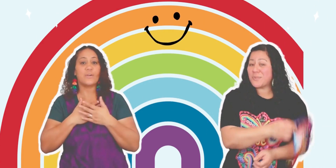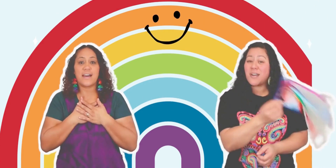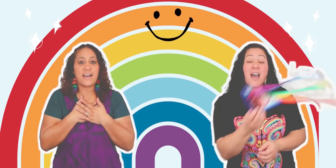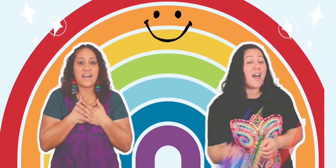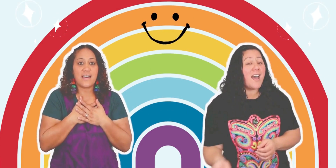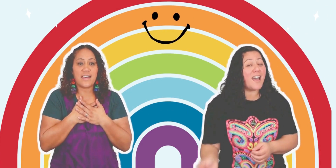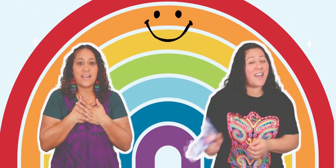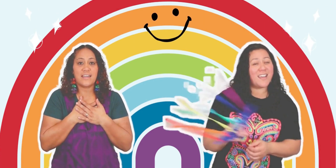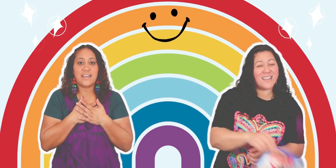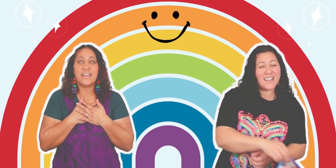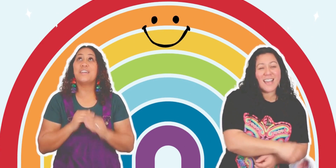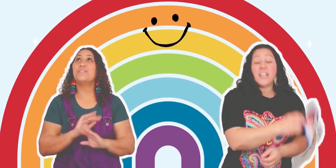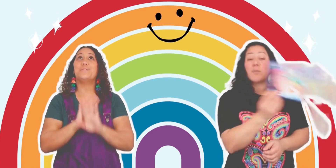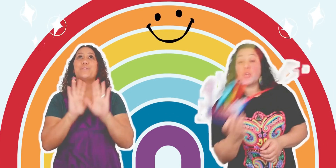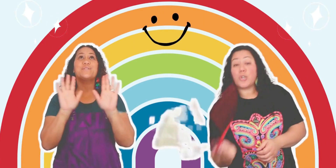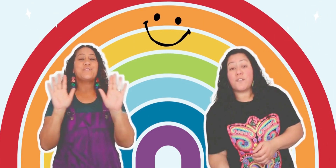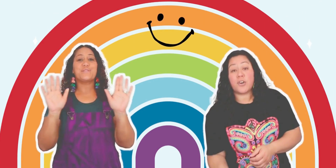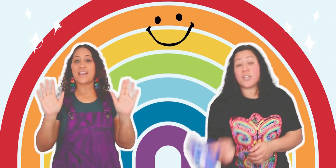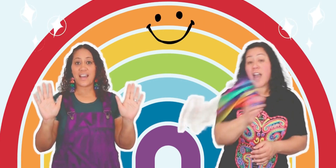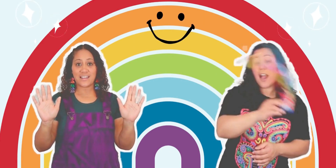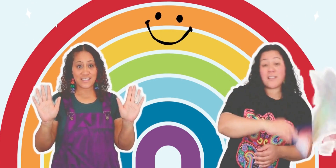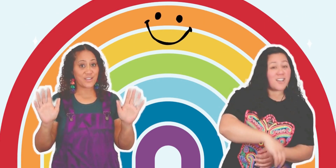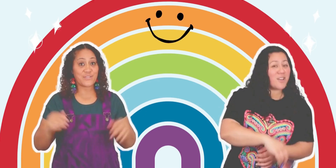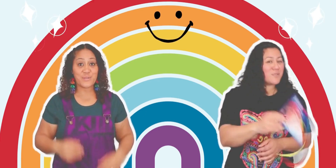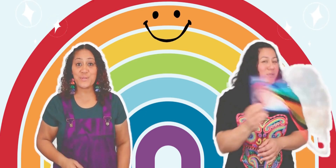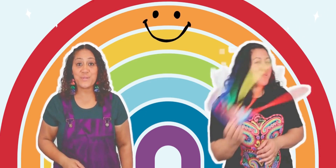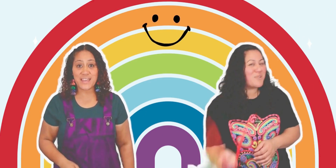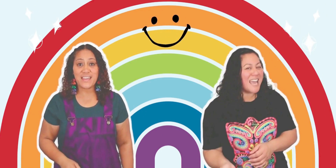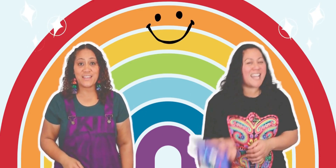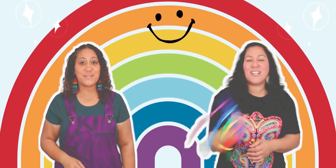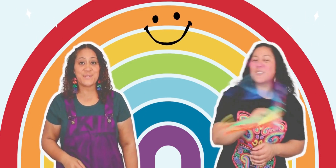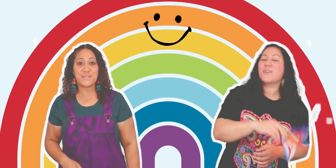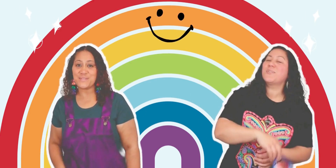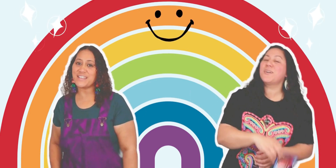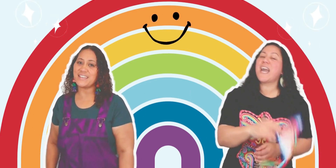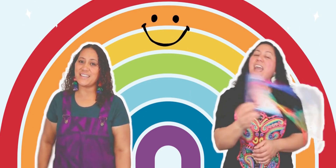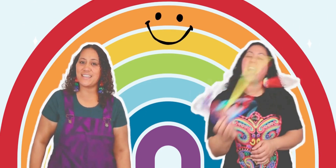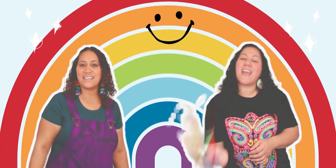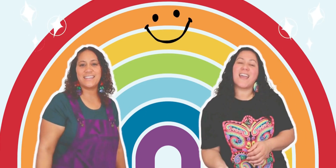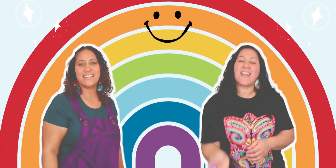taiatahua. The beautiful colors of Uenuku.